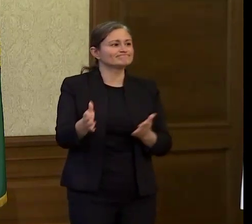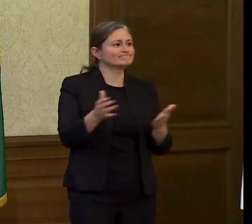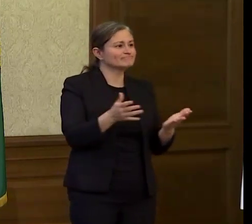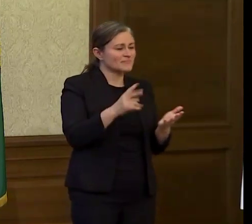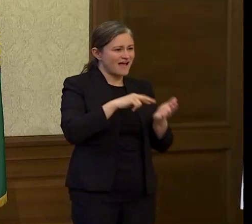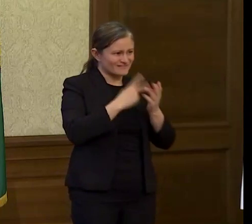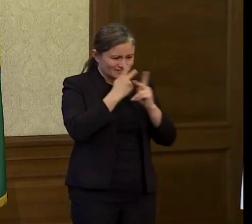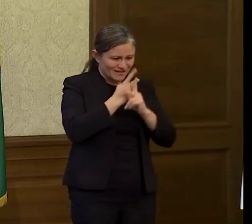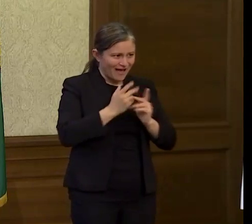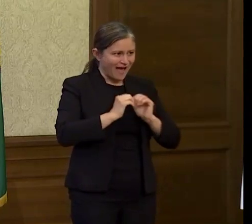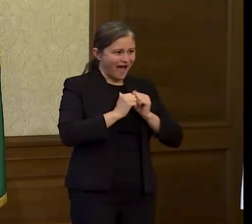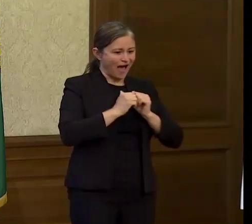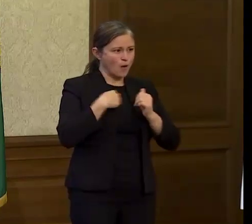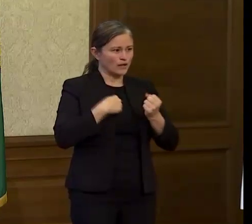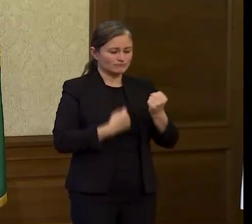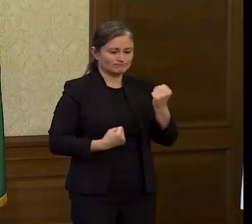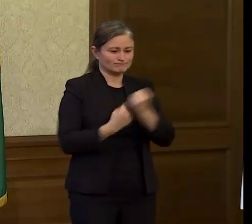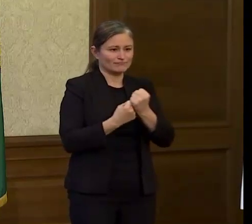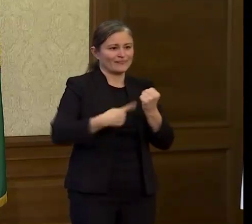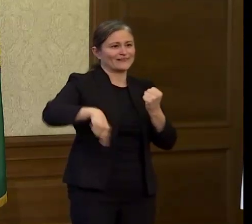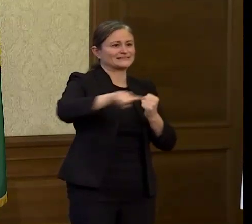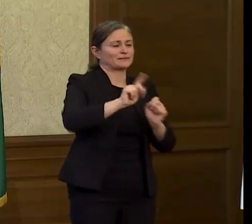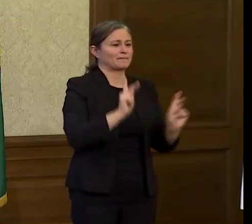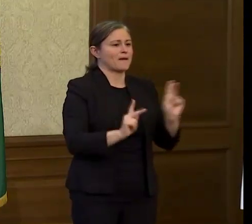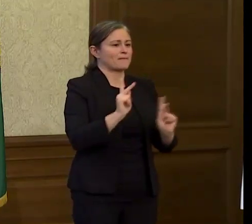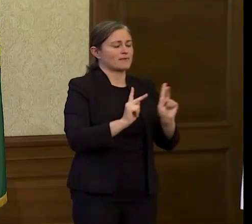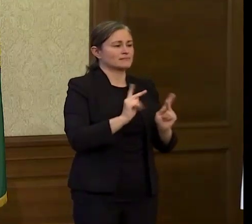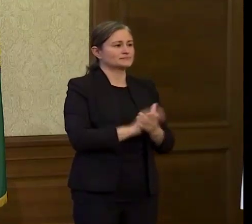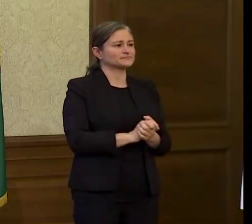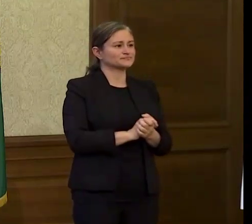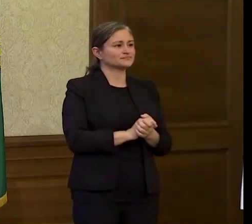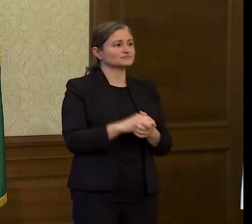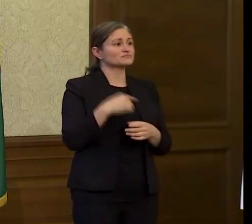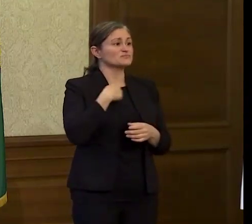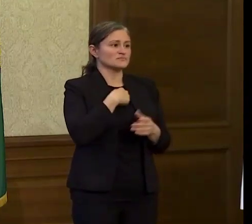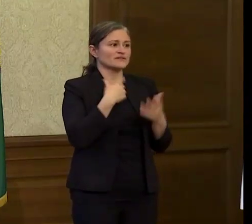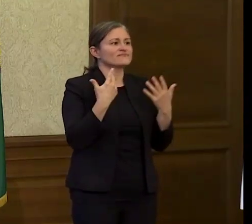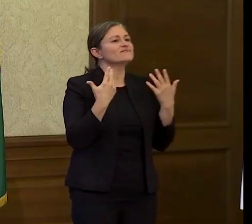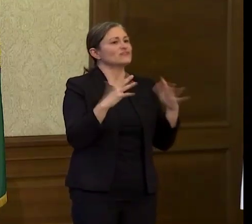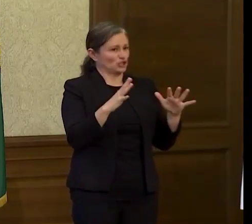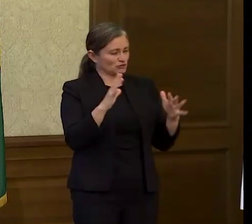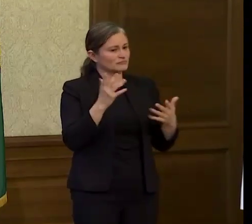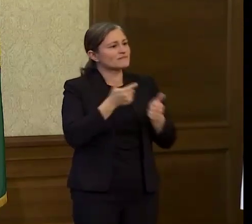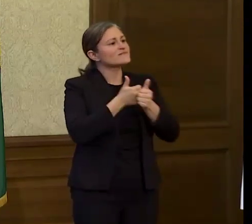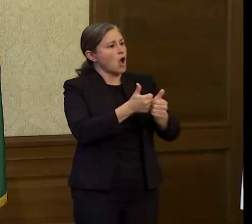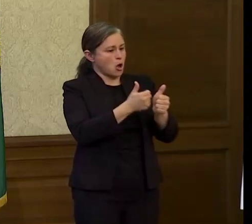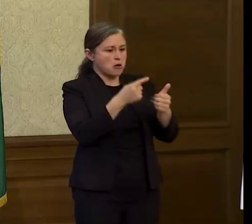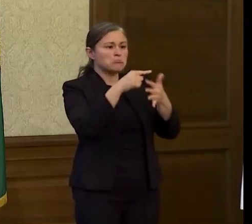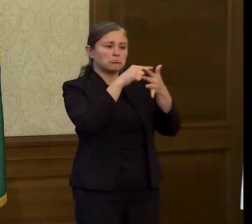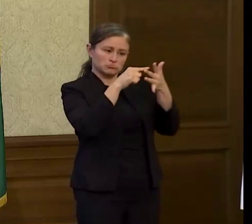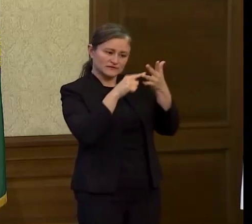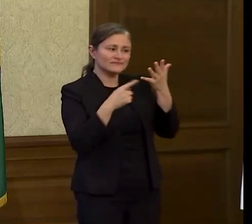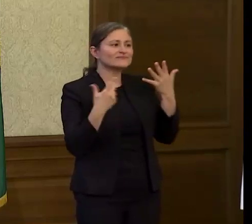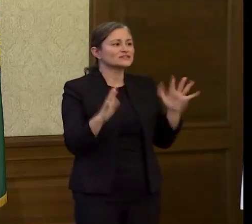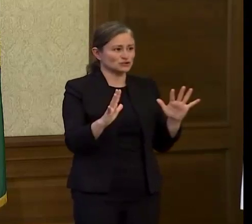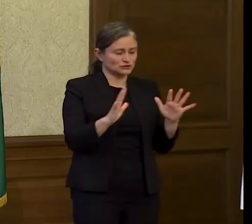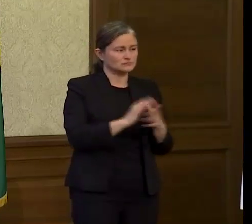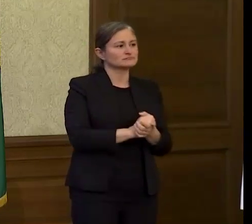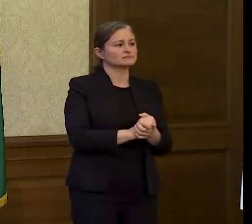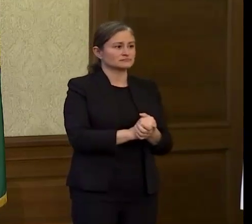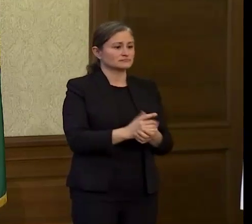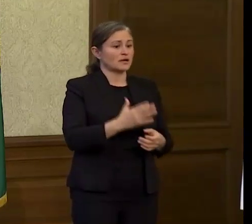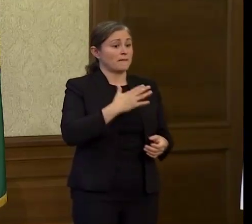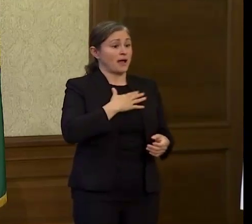Washingtonians. We've taken dozens of steps in that direction already. Under our my emergency